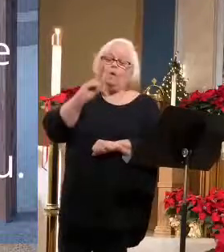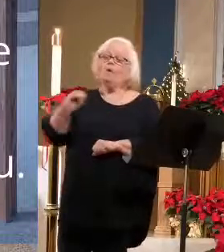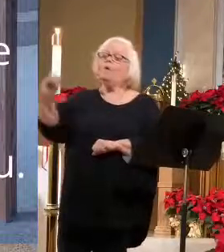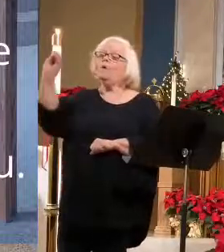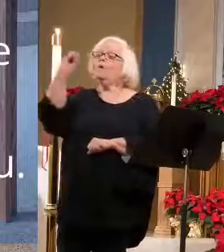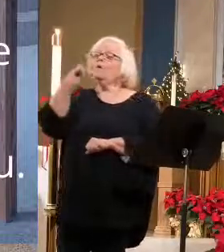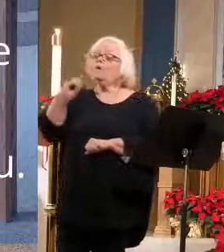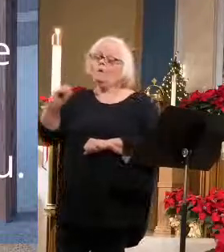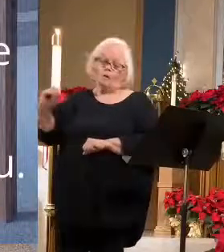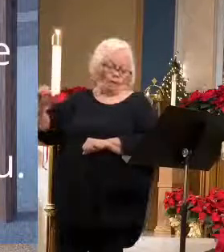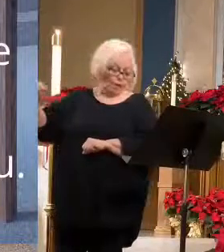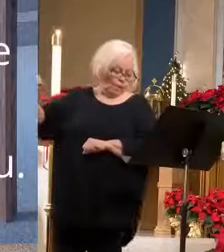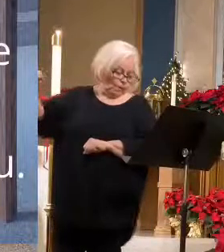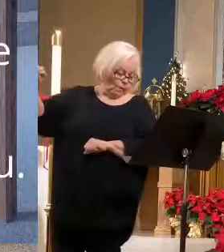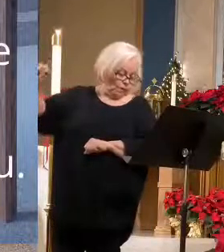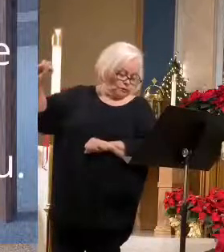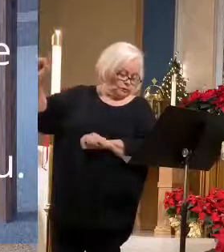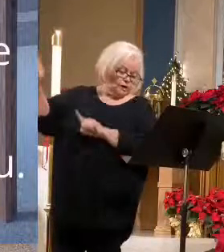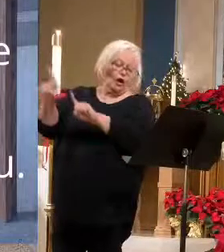Oh,